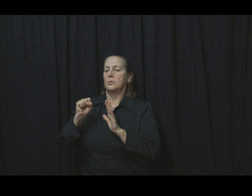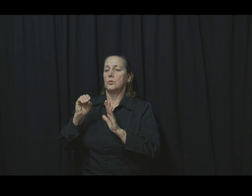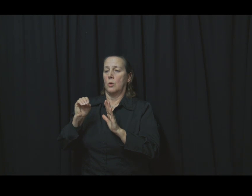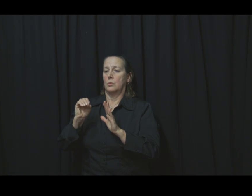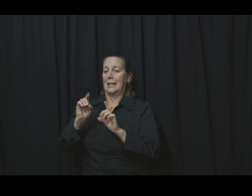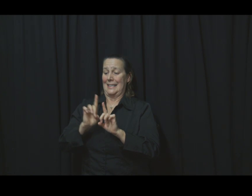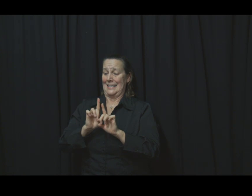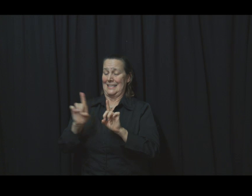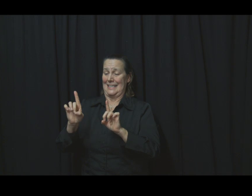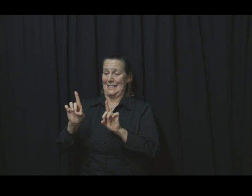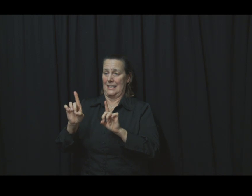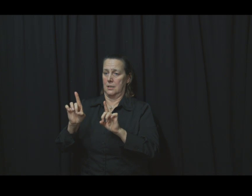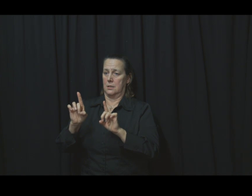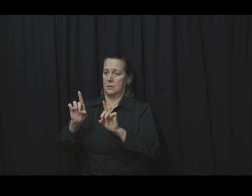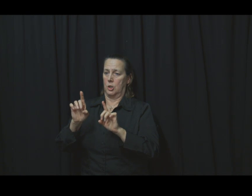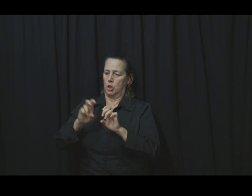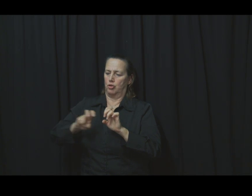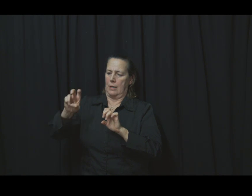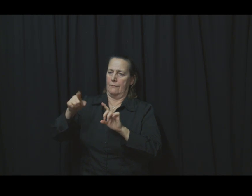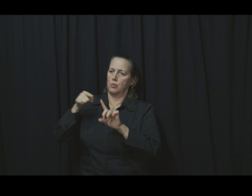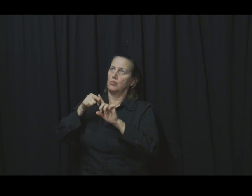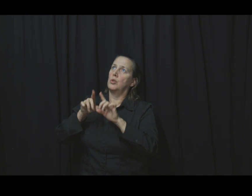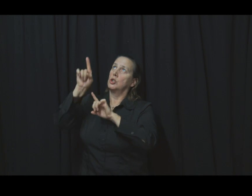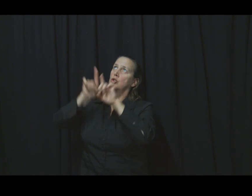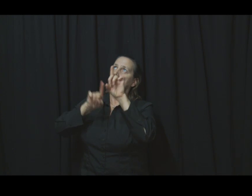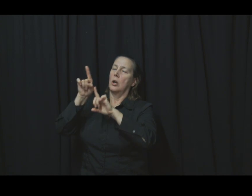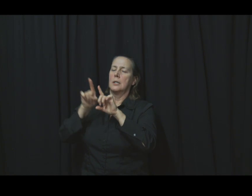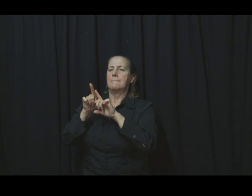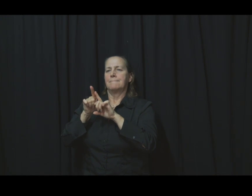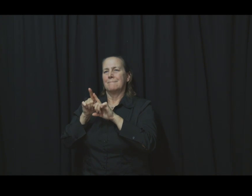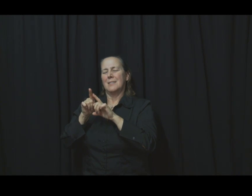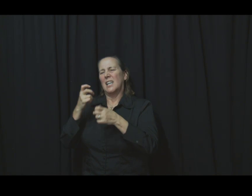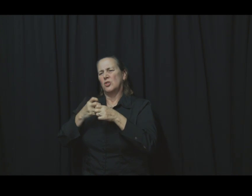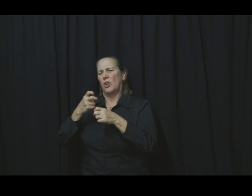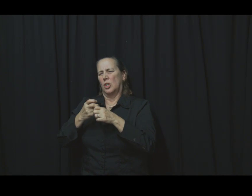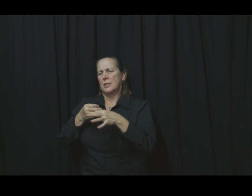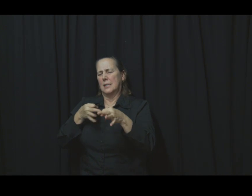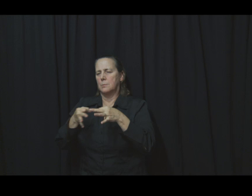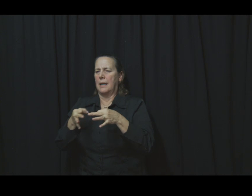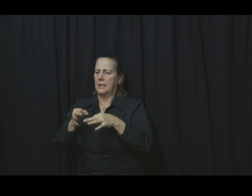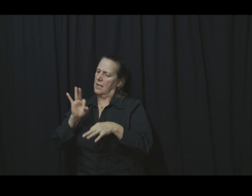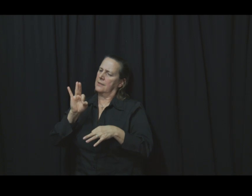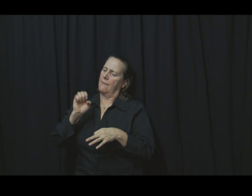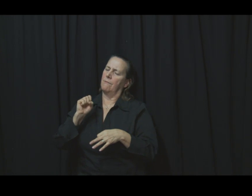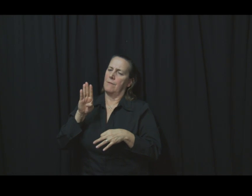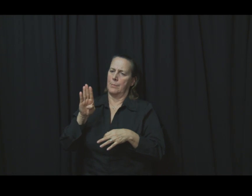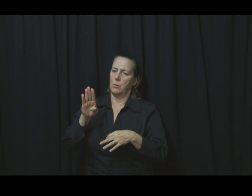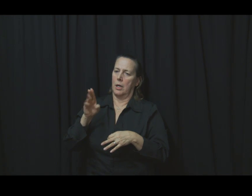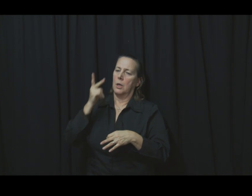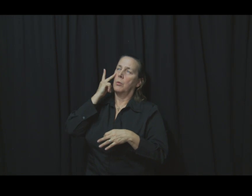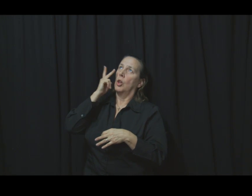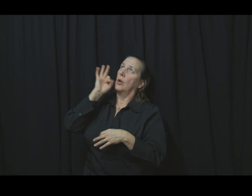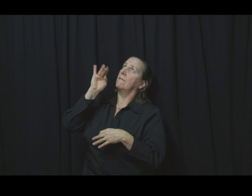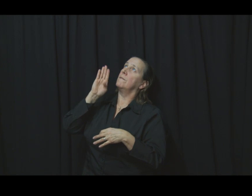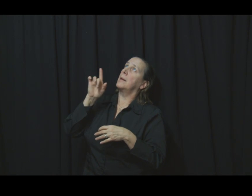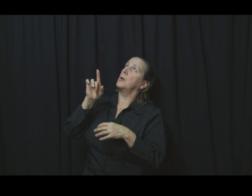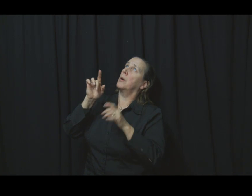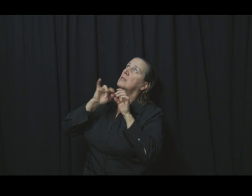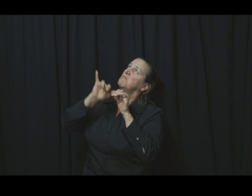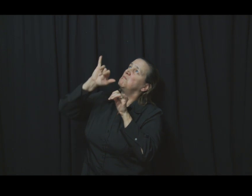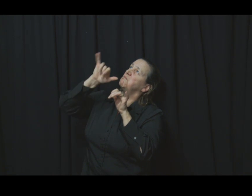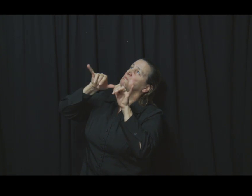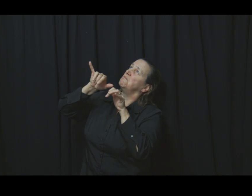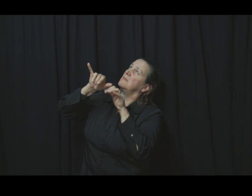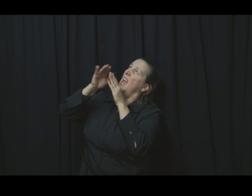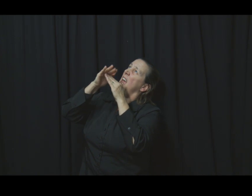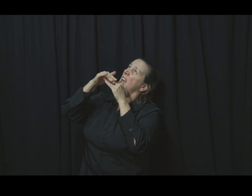to stars, understand this is very well understood. It's February. We look at a star in February, we measure an angle to it, we wait